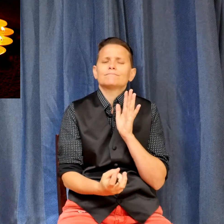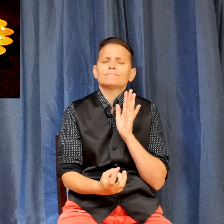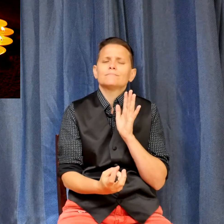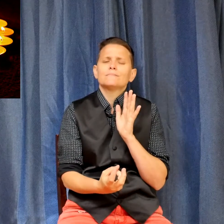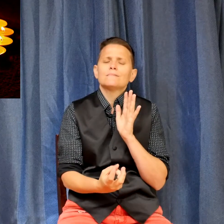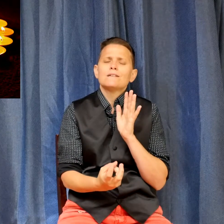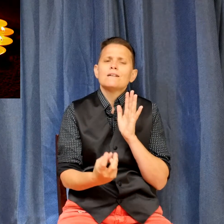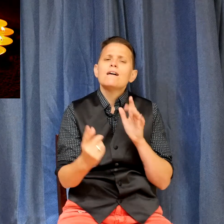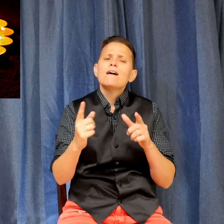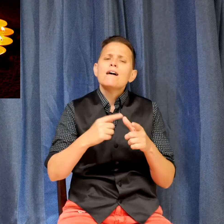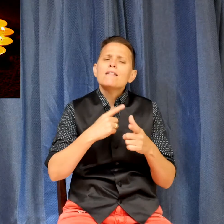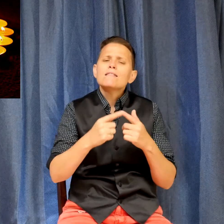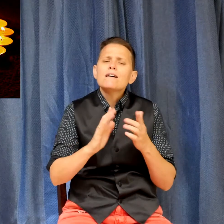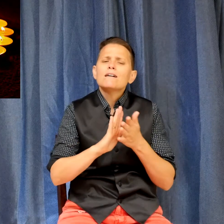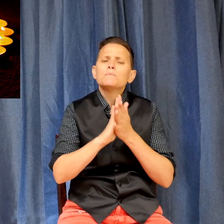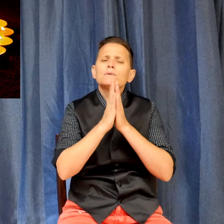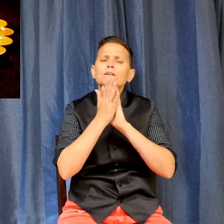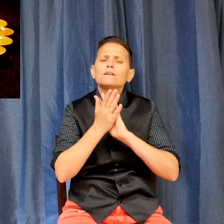Be curious,